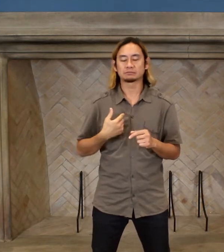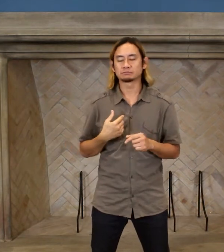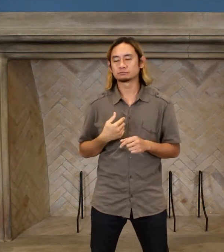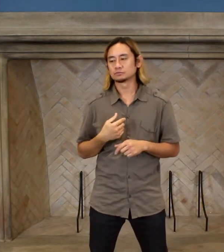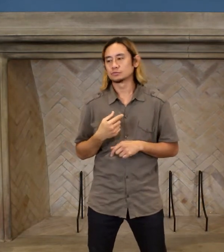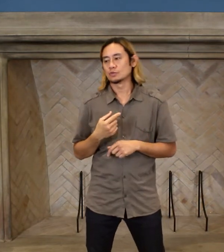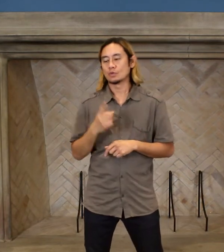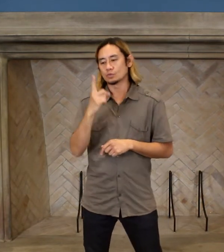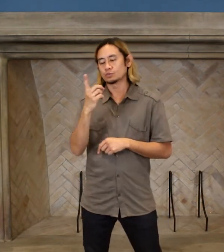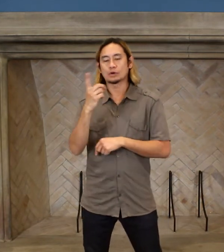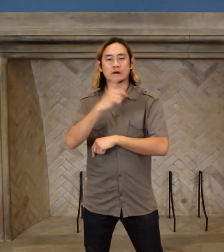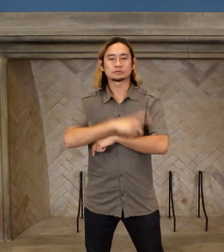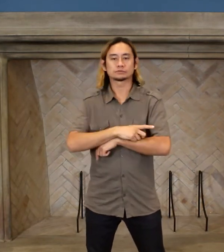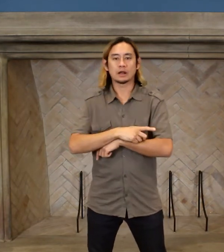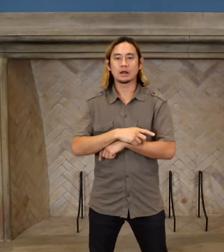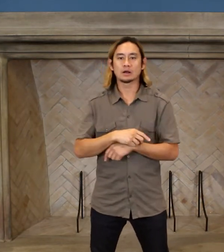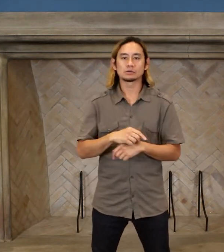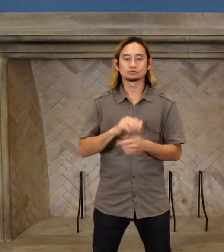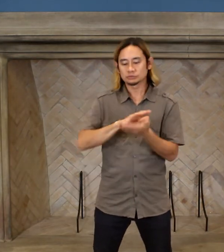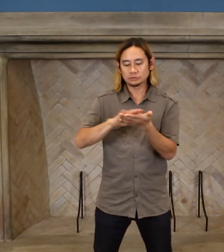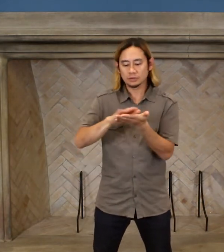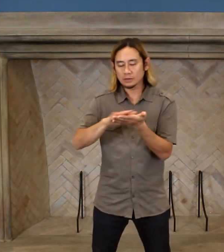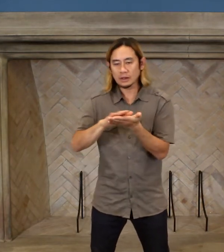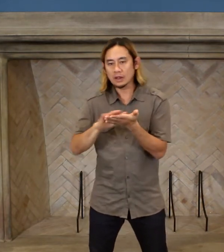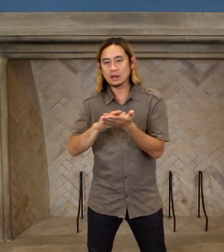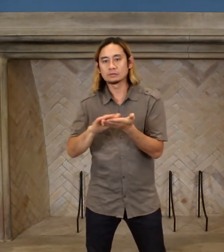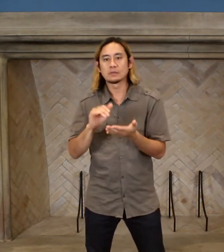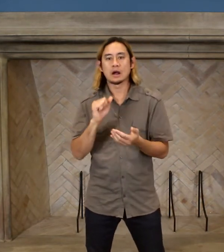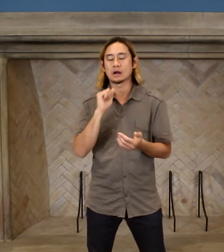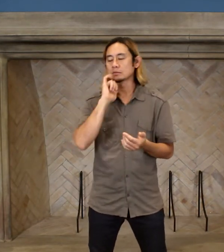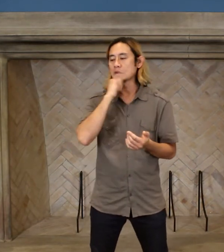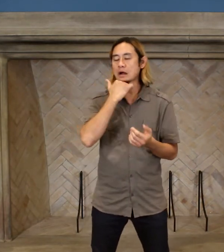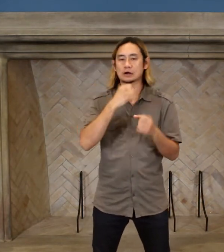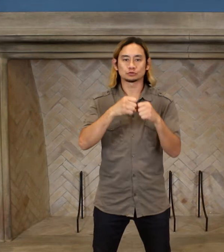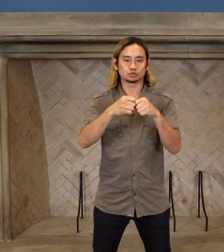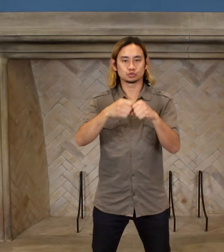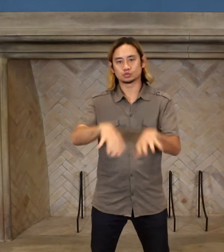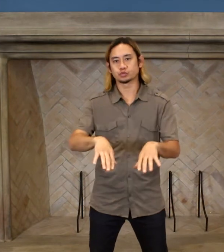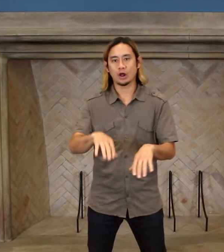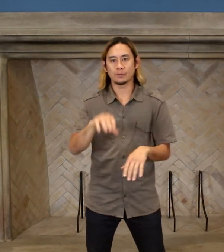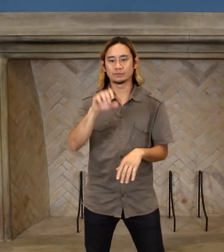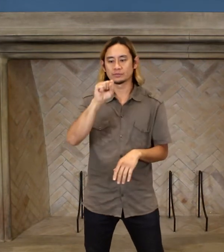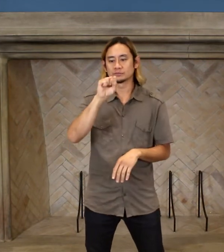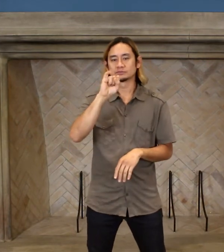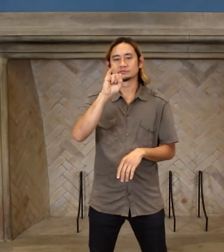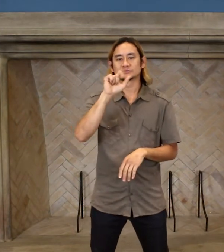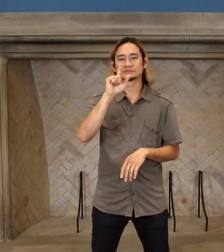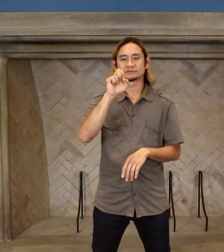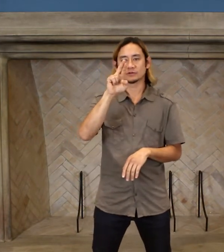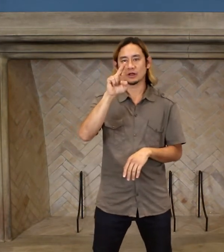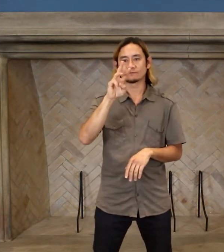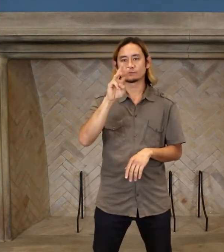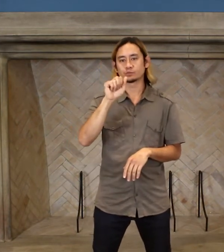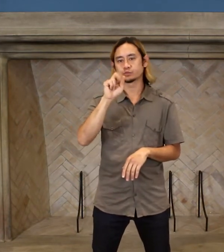noticed something was wrong with me. One day she was cleaning and she accidentally dropped silverware